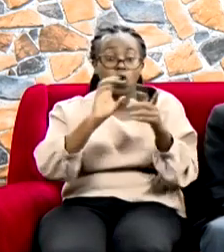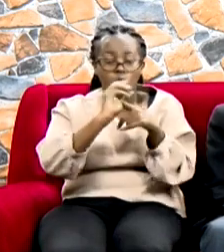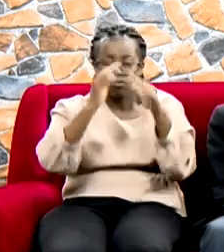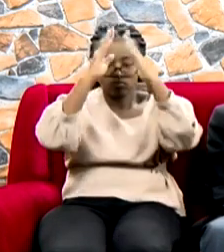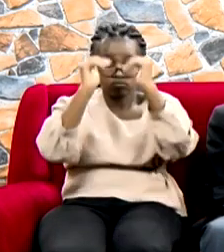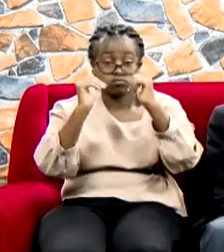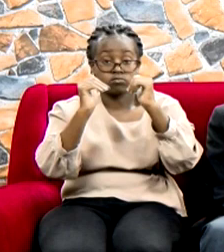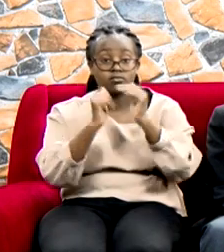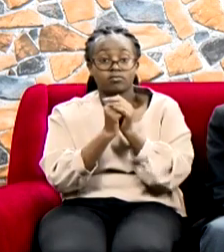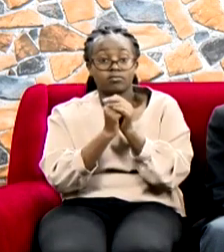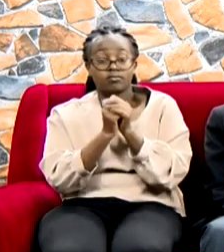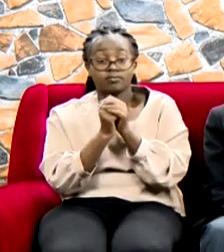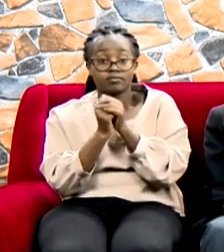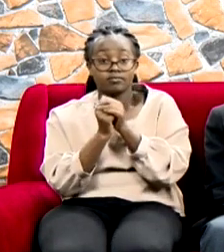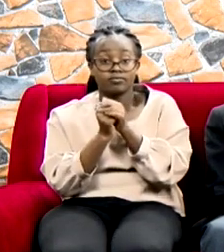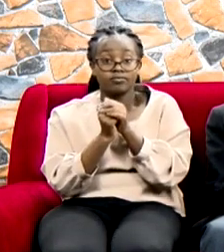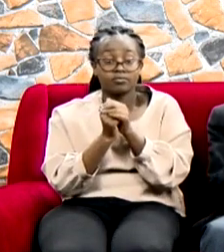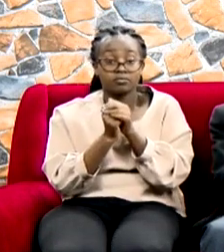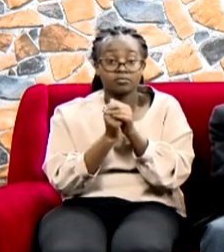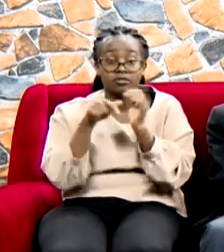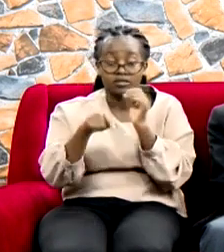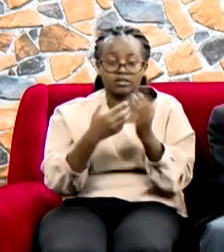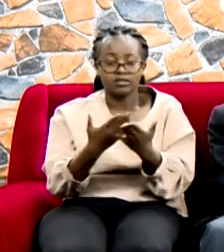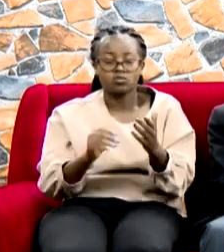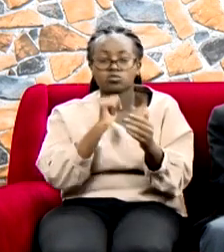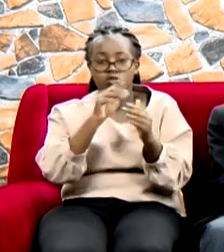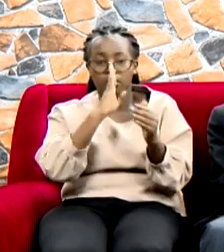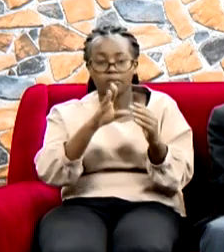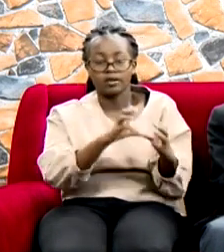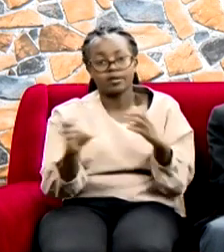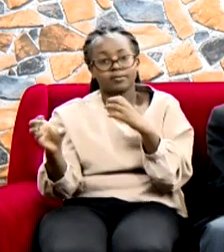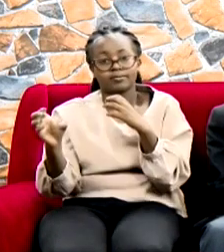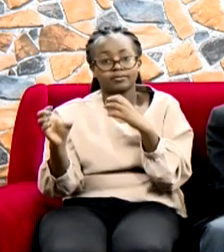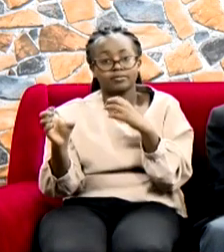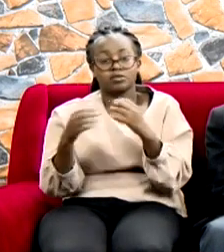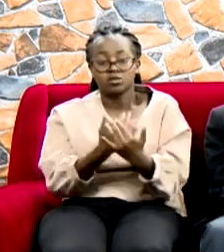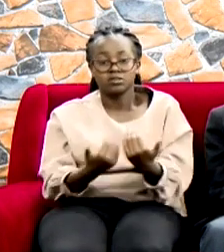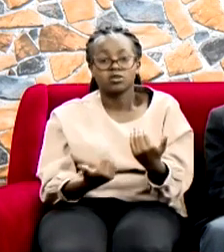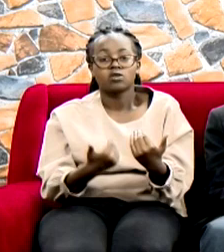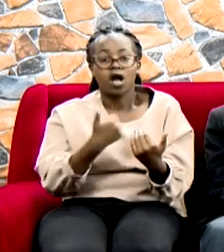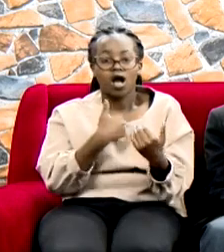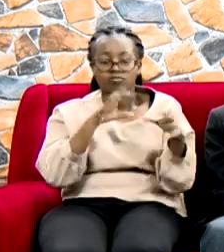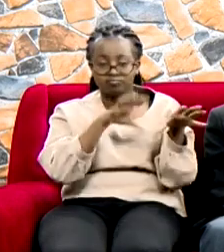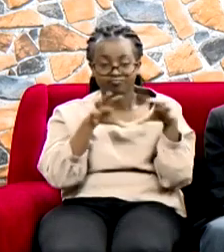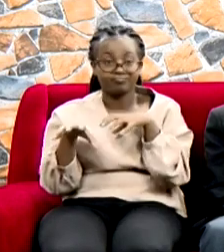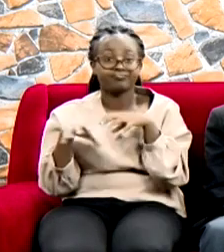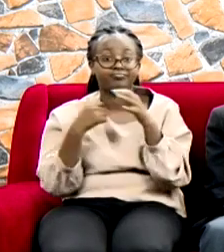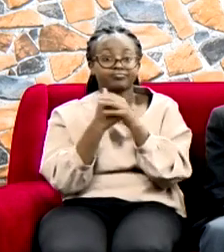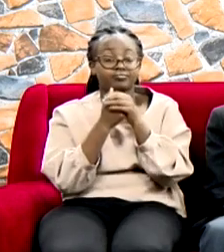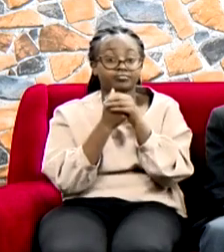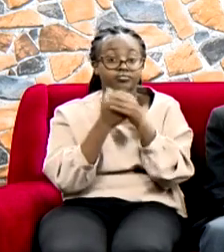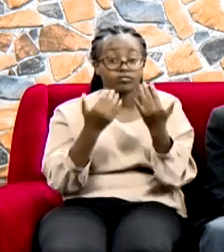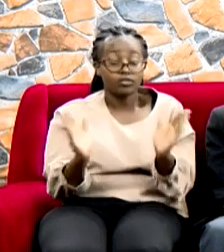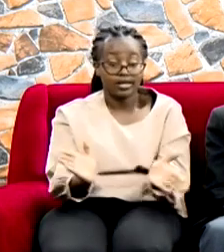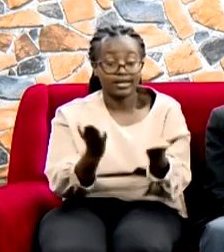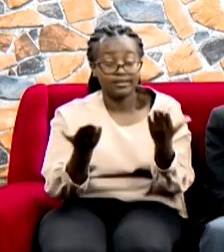house, in the village, then those things will not be done. So the child will suffer. So we are also